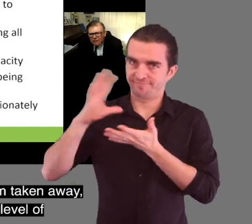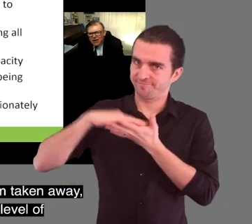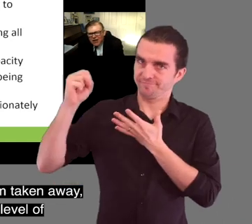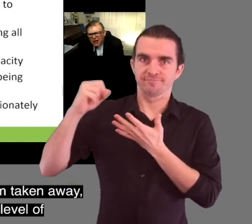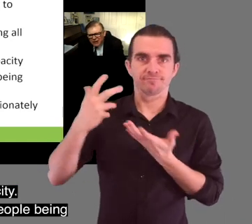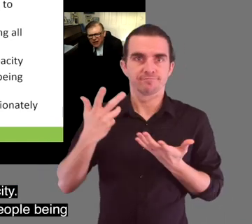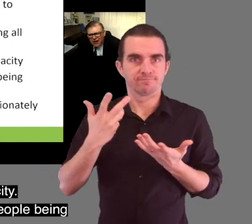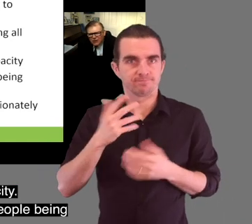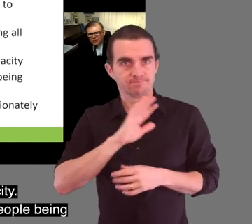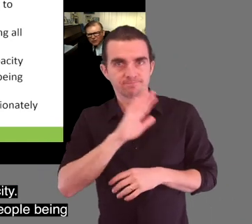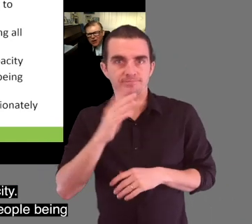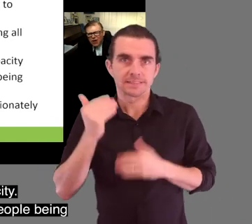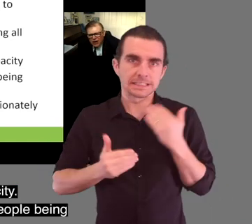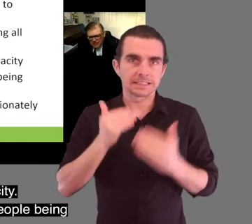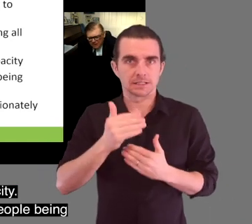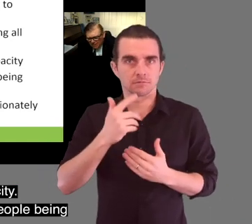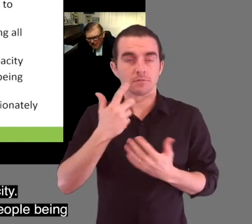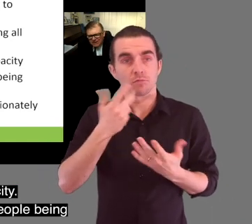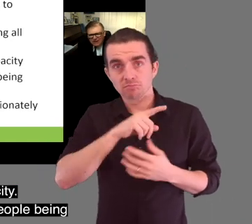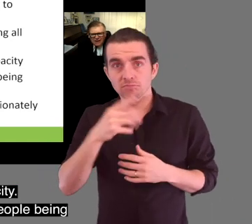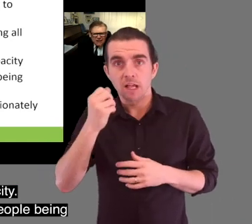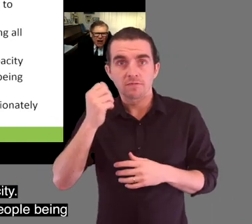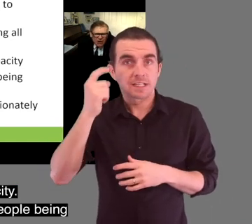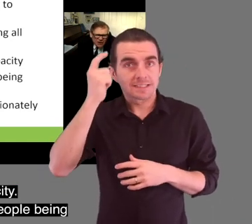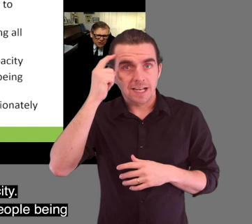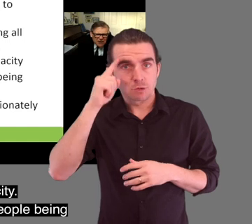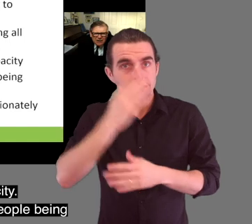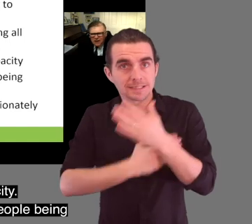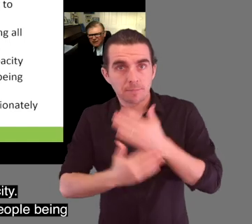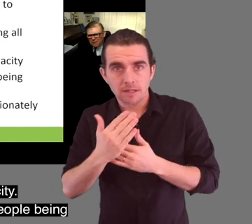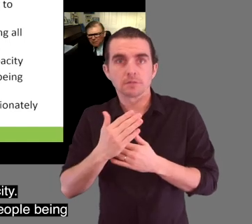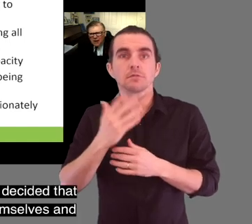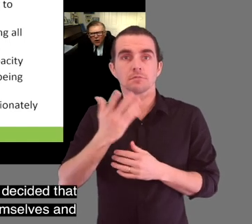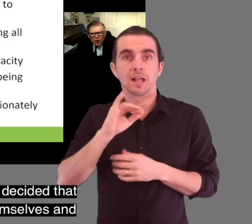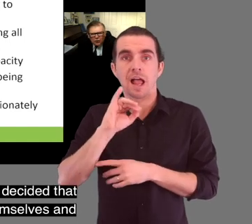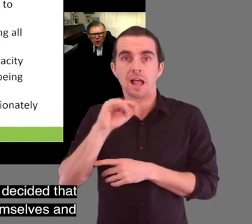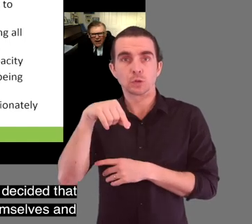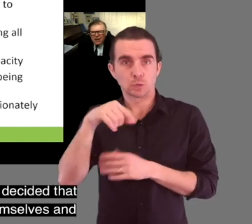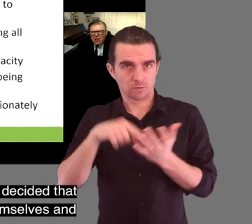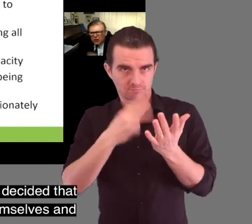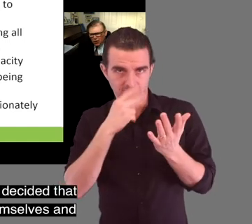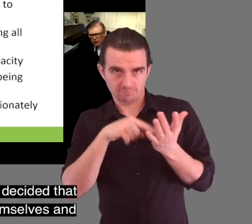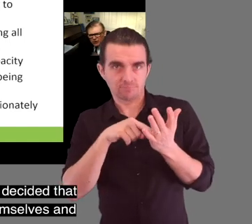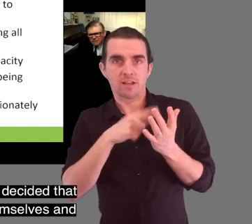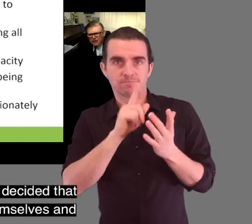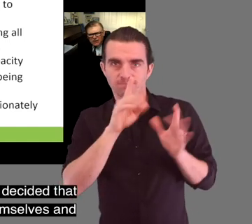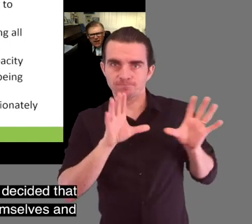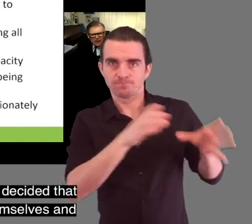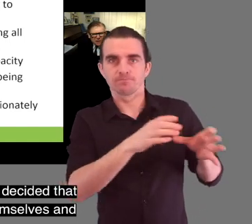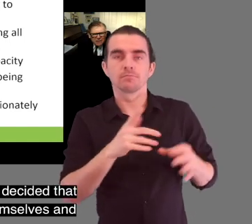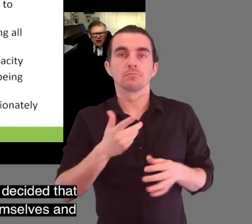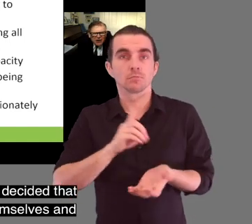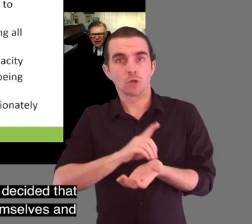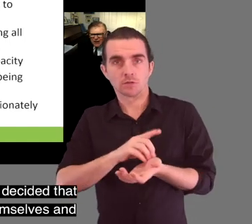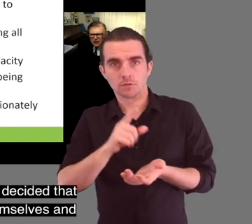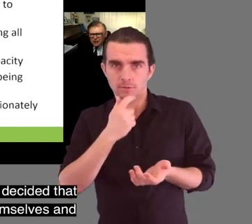of intellectual capacity. So IQ tests have led to people being locked away. Doctors have decided that